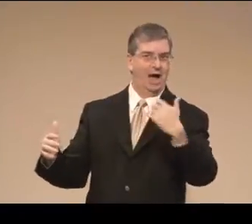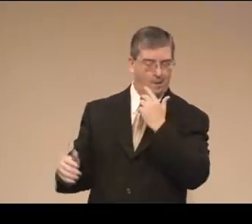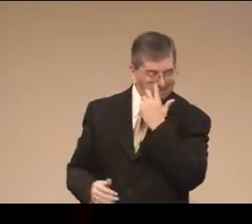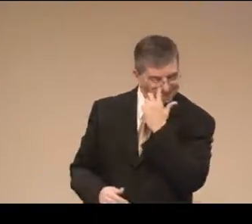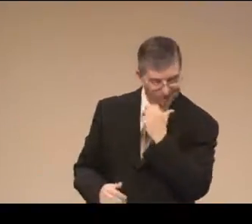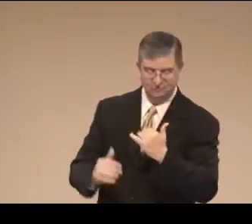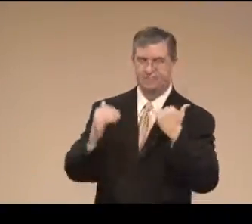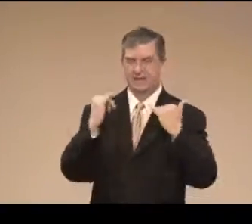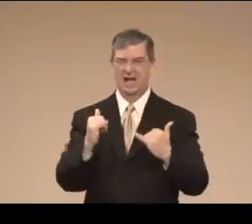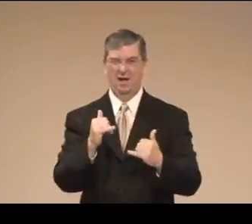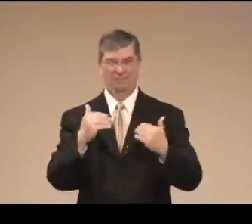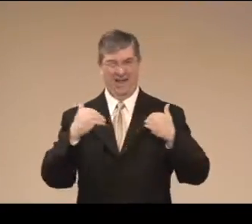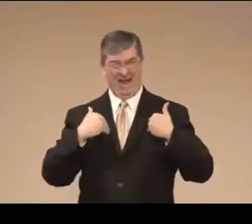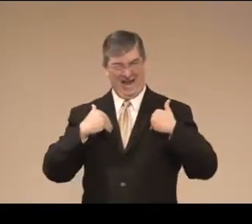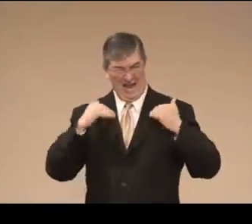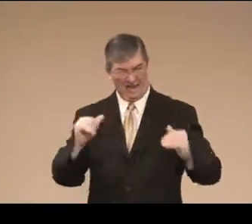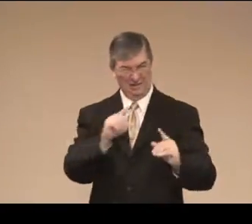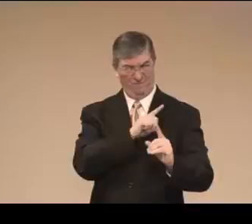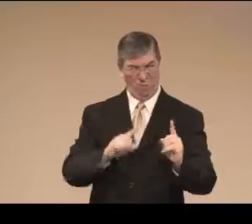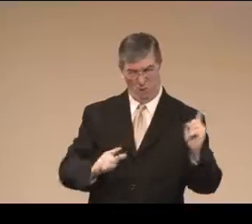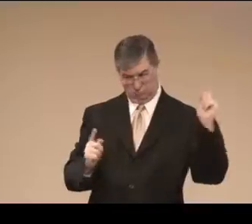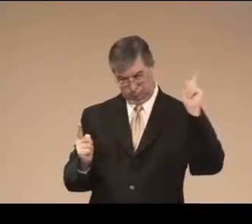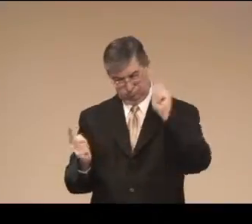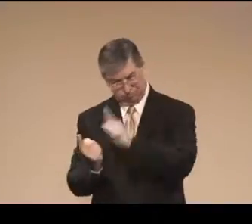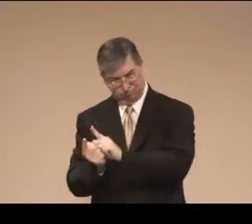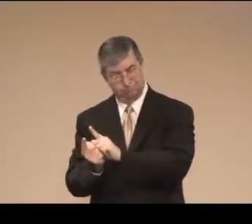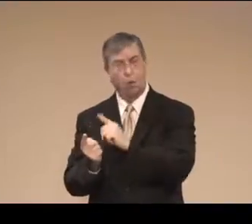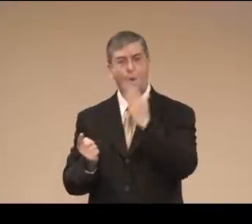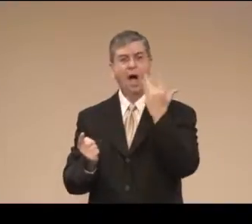was given birth through a holy conception.